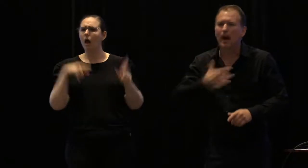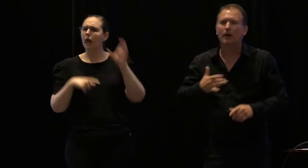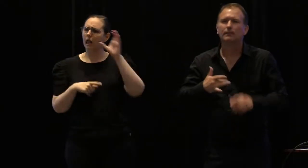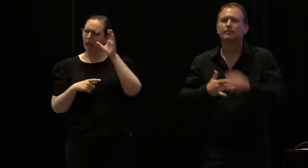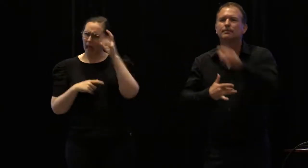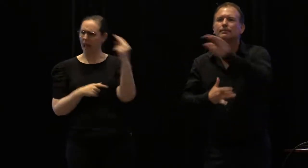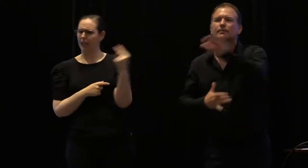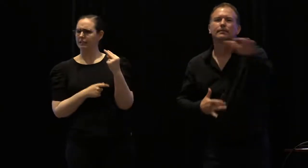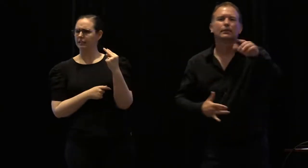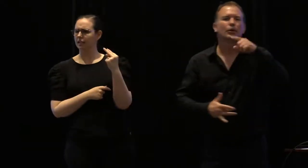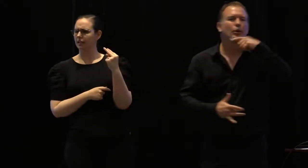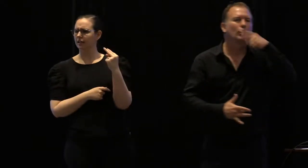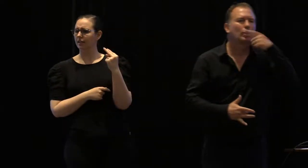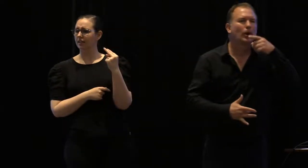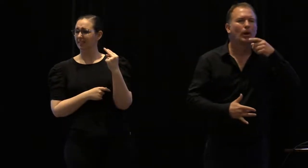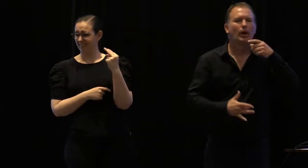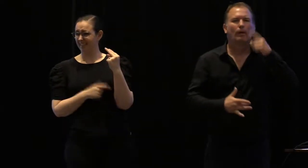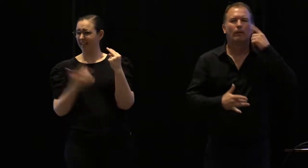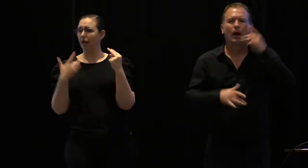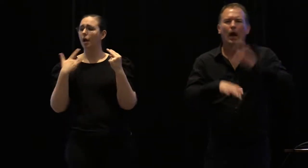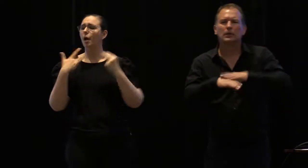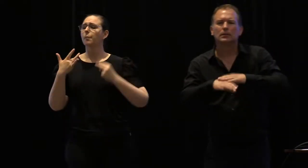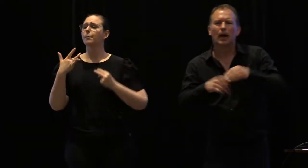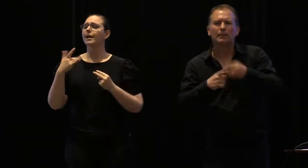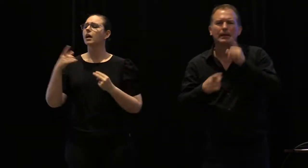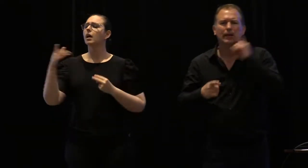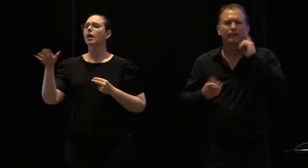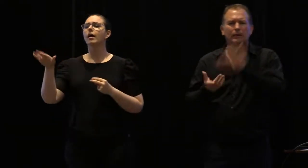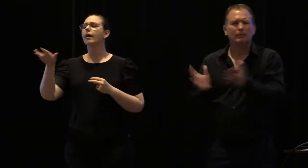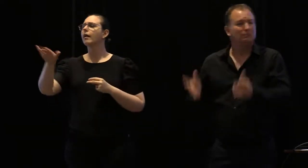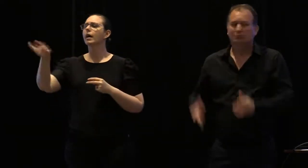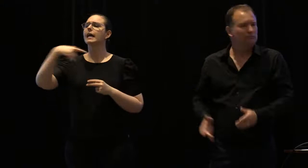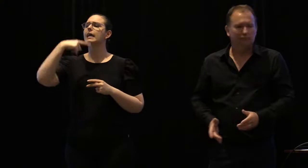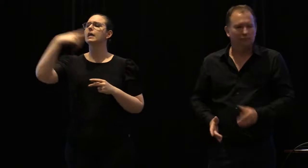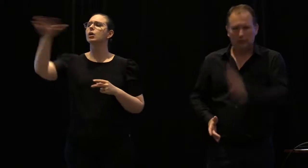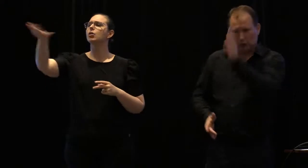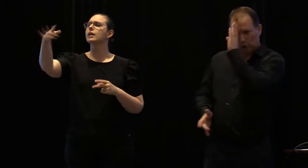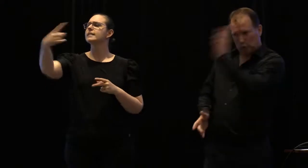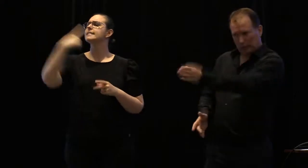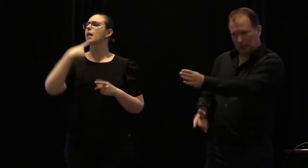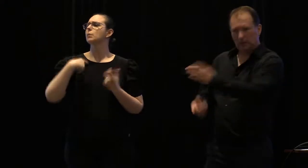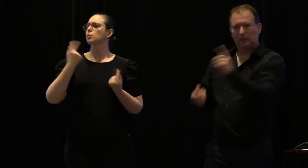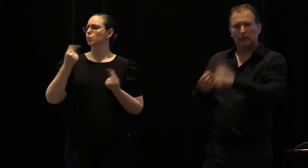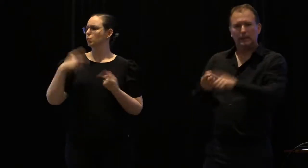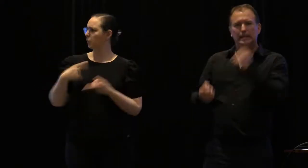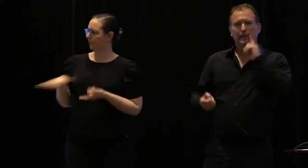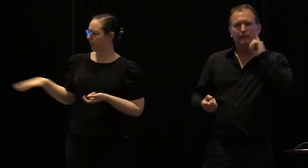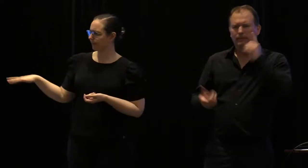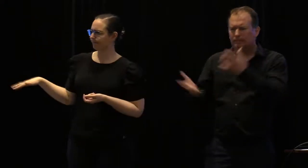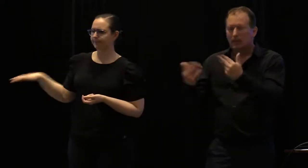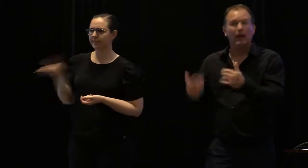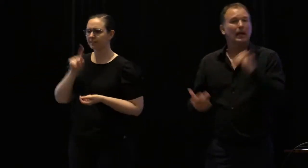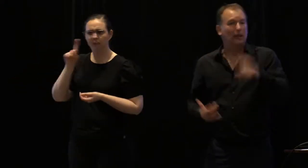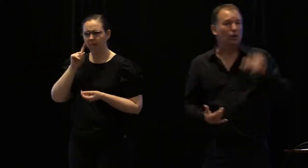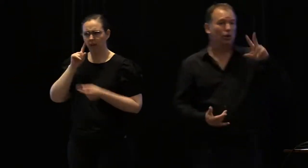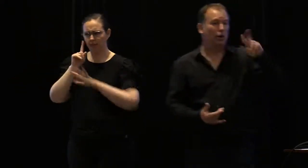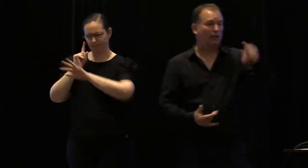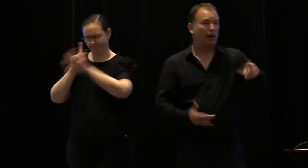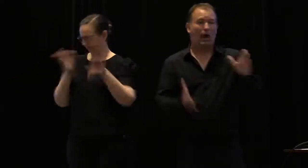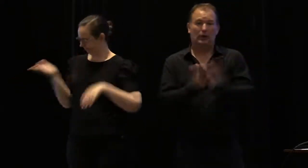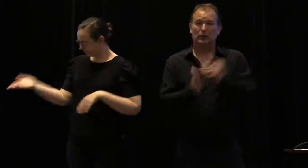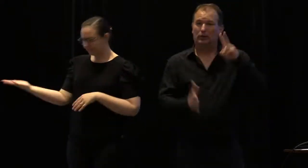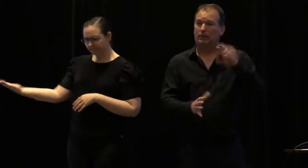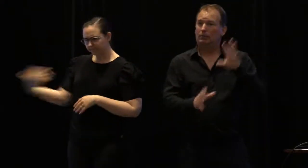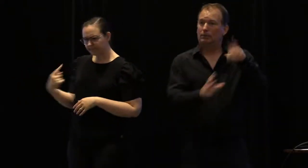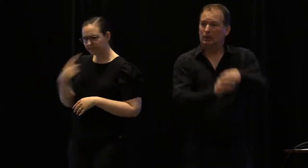people. But Sam led them with an open mind and an open heart. He didn't beat around the